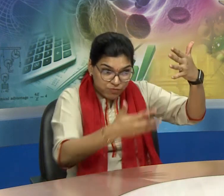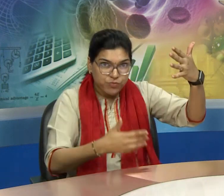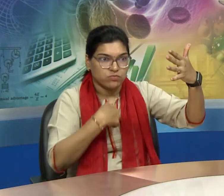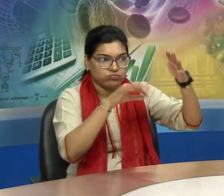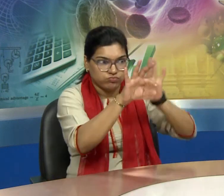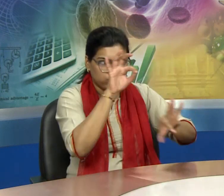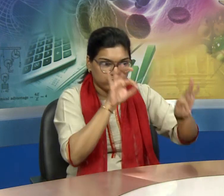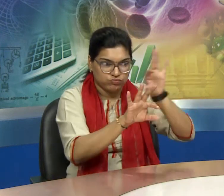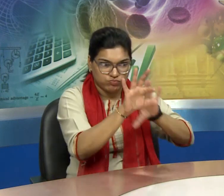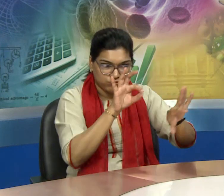1 of this course.